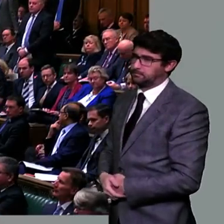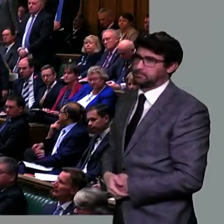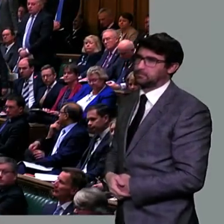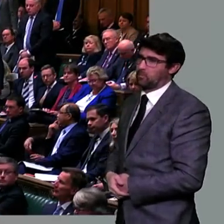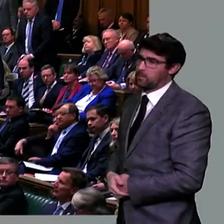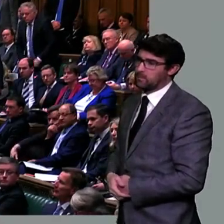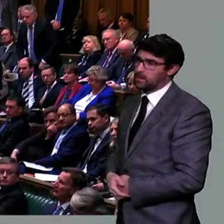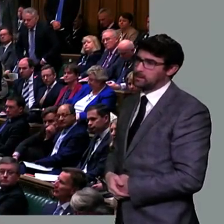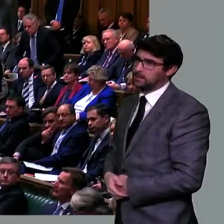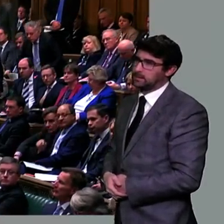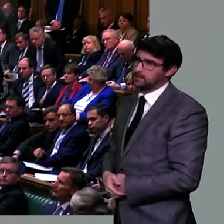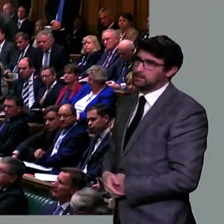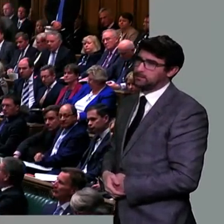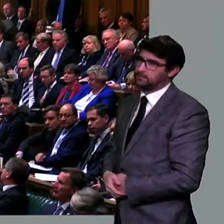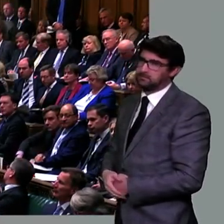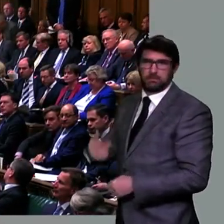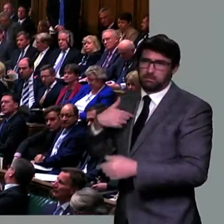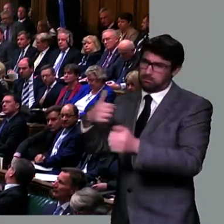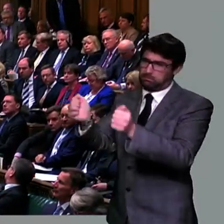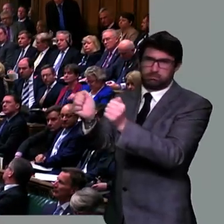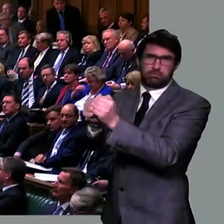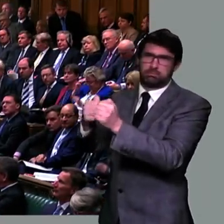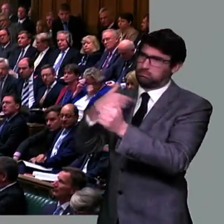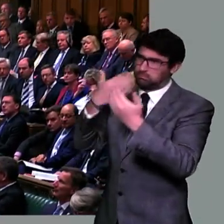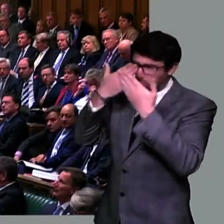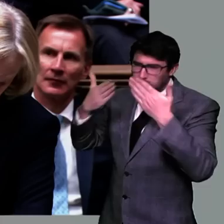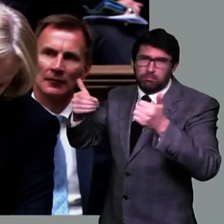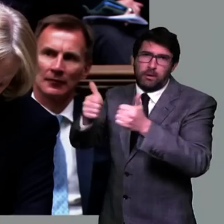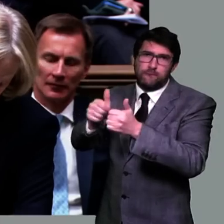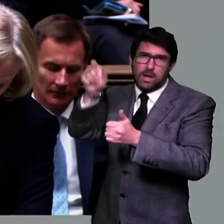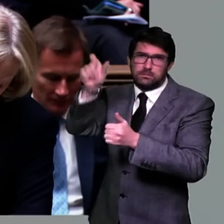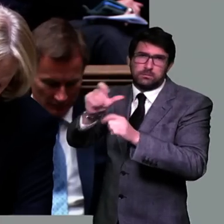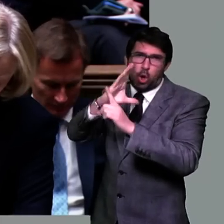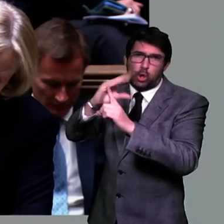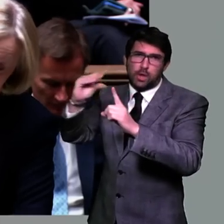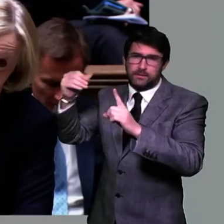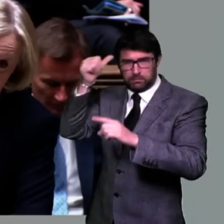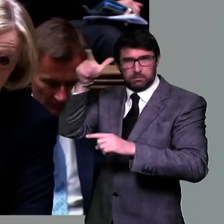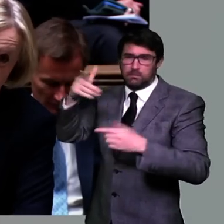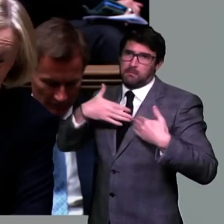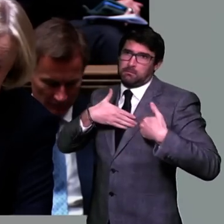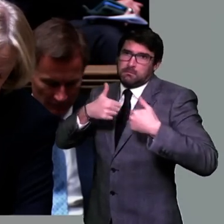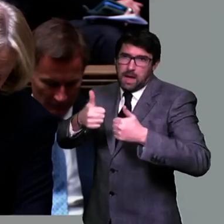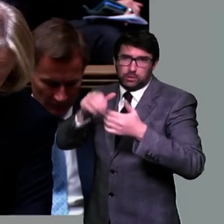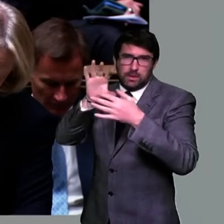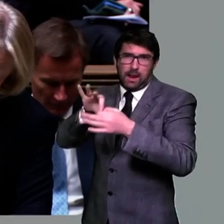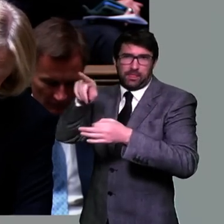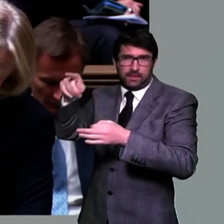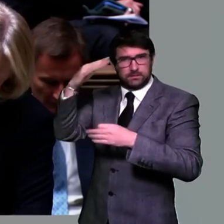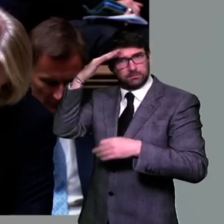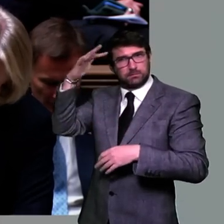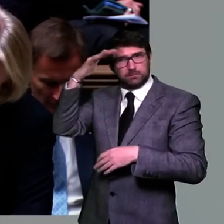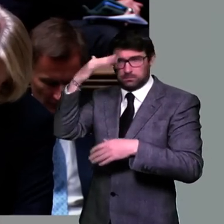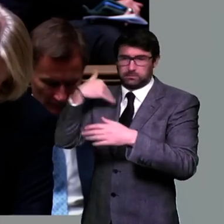Well, I very strongly agree with my honourable friend. I know this is something he cares deeply about. I can assure him